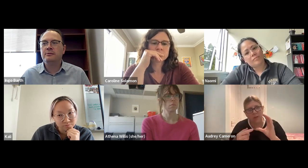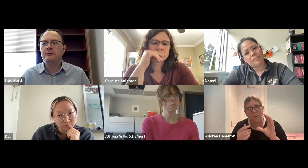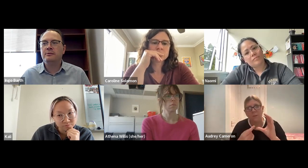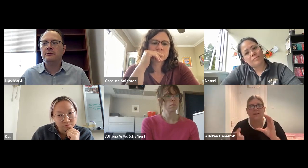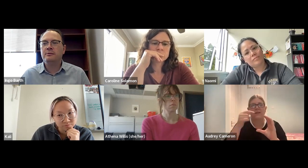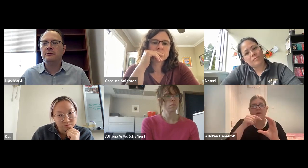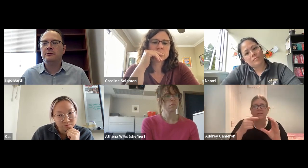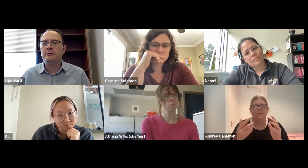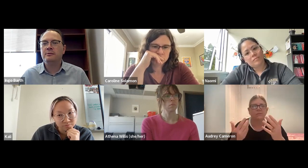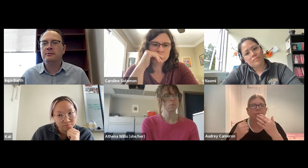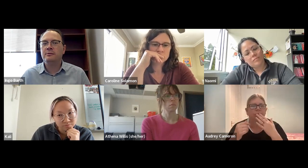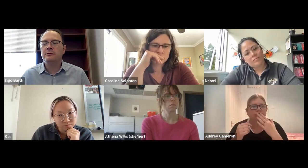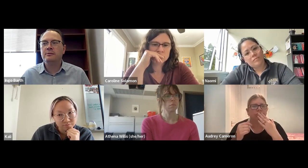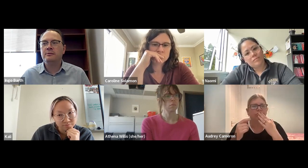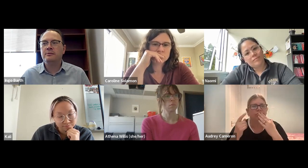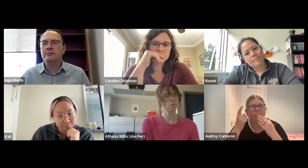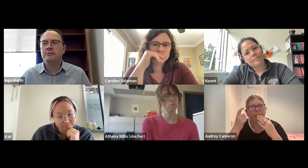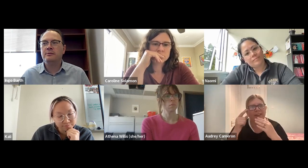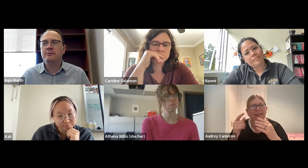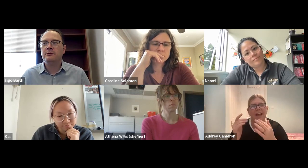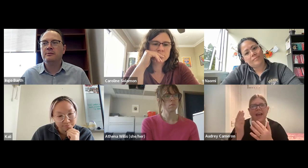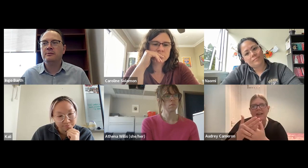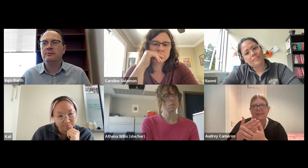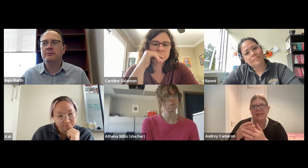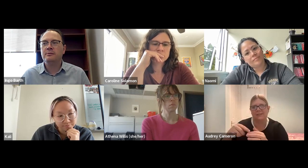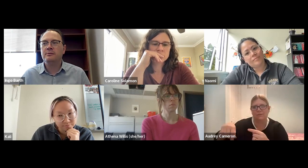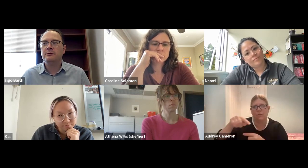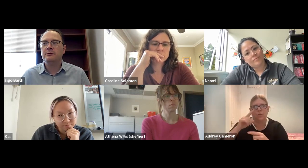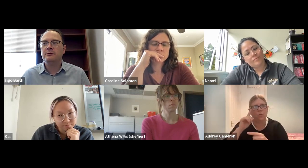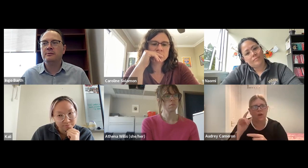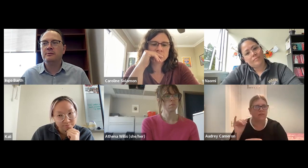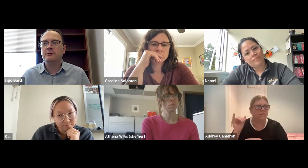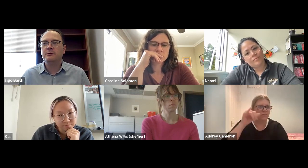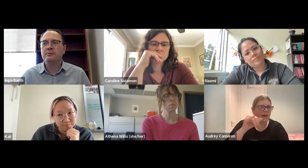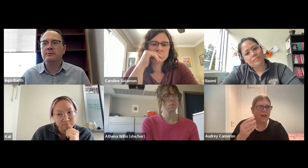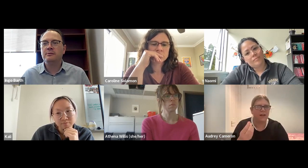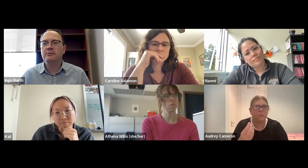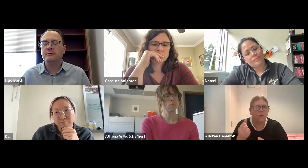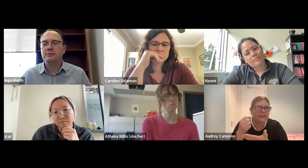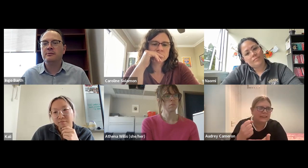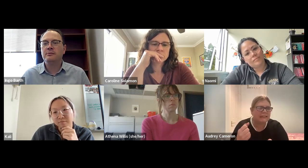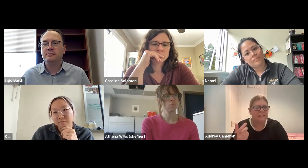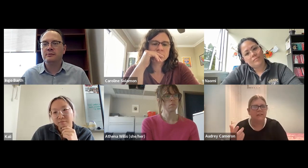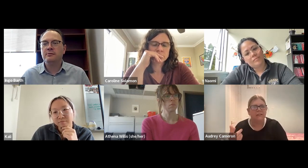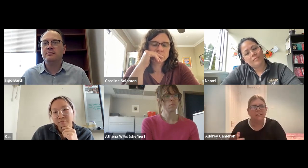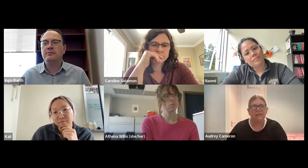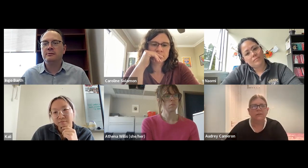So I don't know where location-wise, thinking about